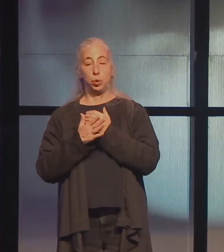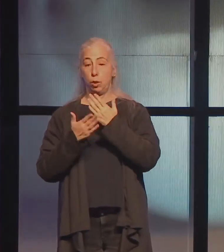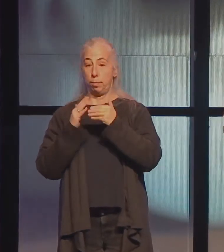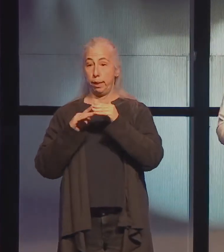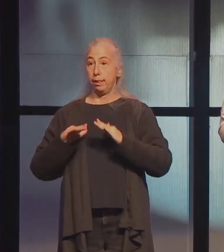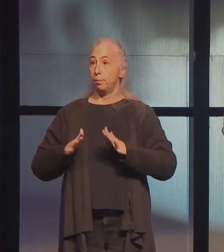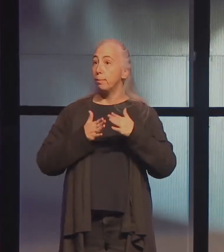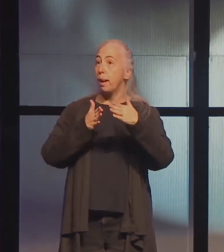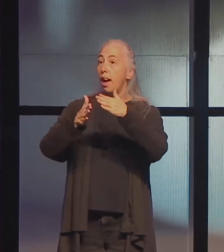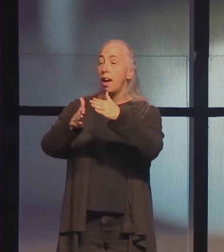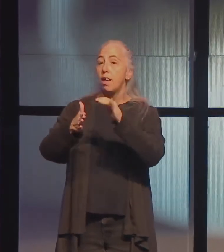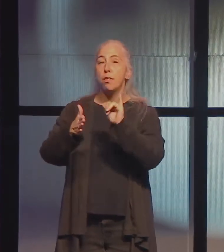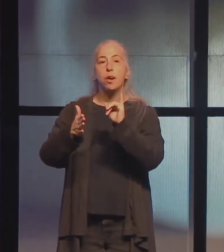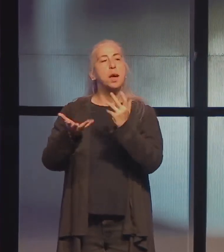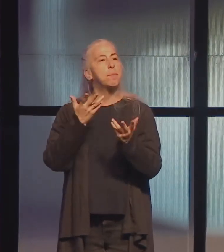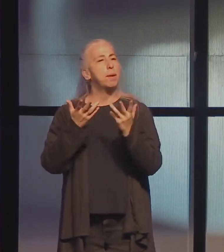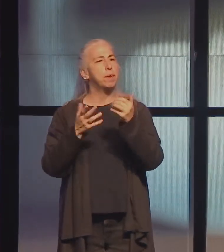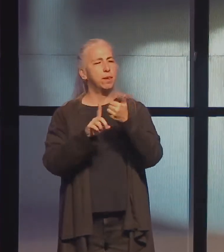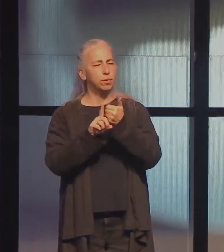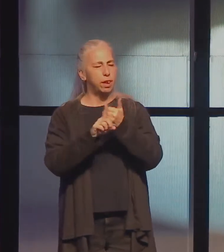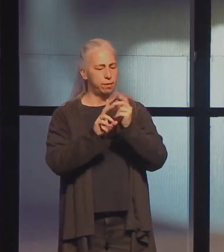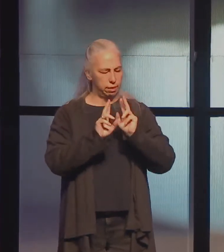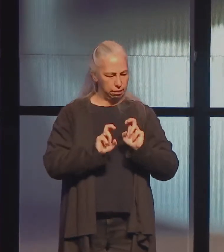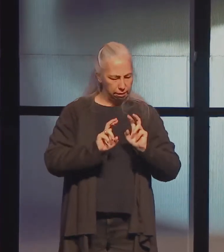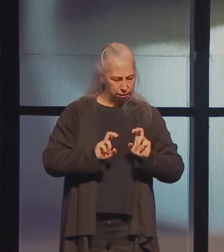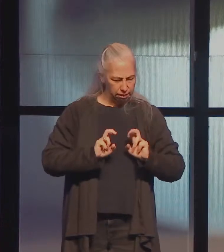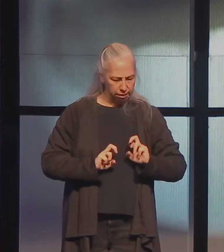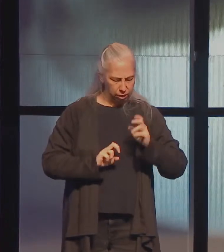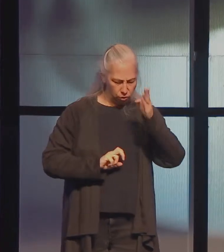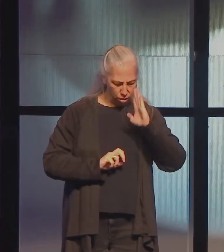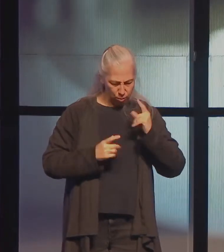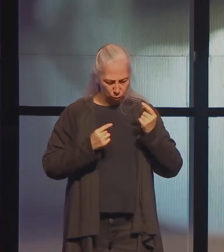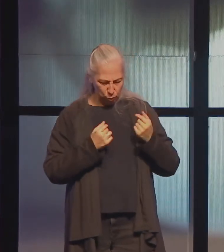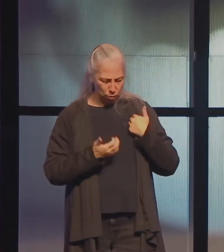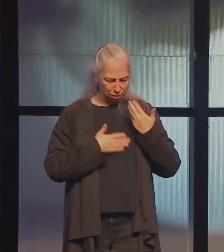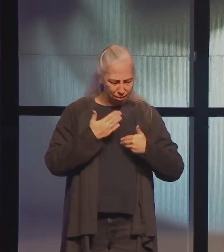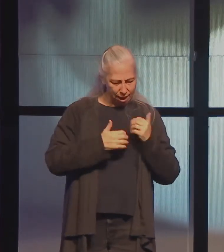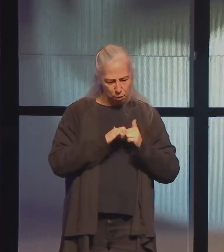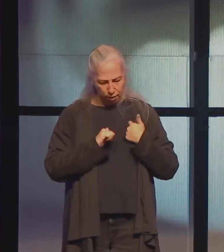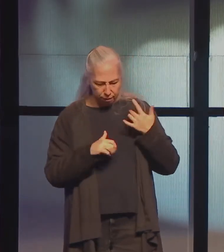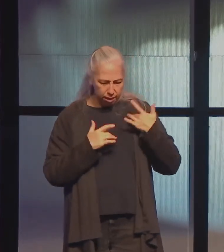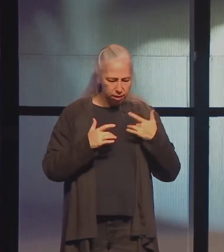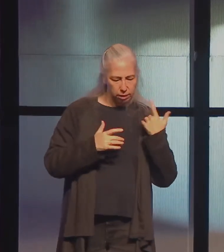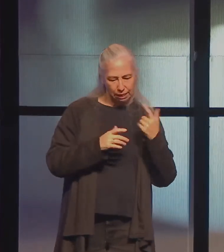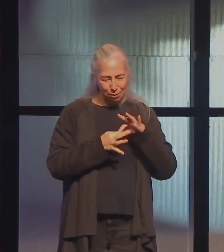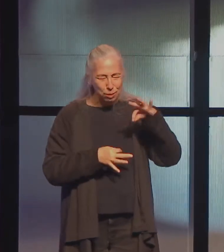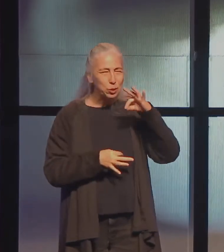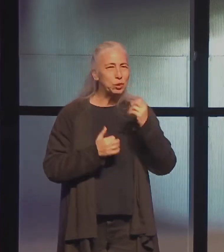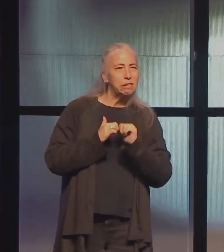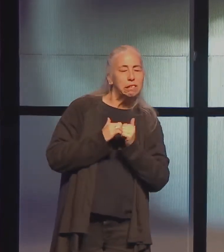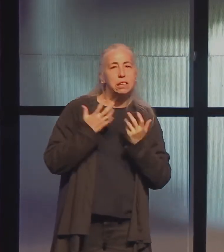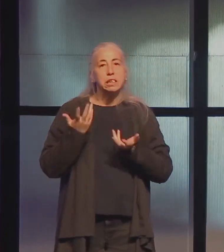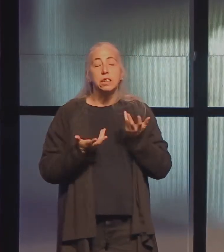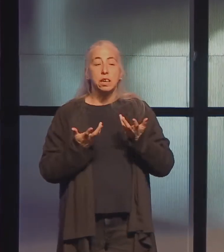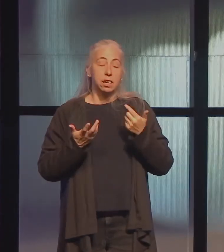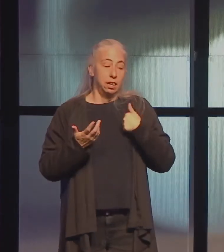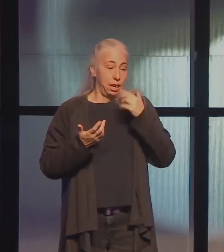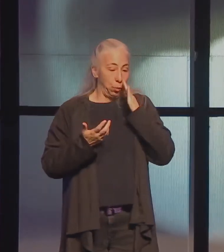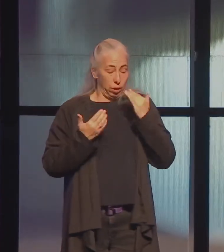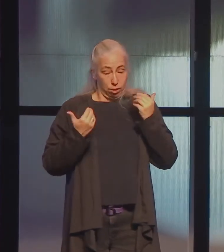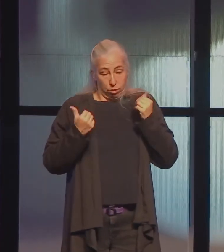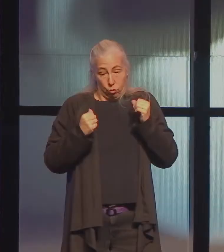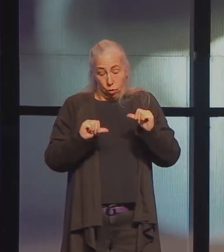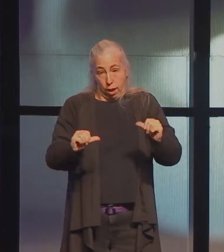Maybe you've been in a space of deconstruction and your reconstruction and the healthy spirituality, and you're thinking, okay, I'm going to try this thing, and